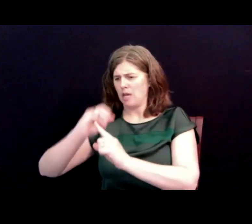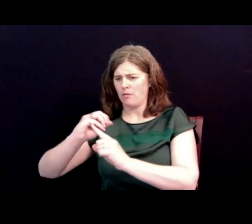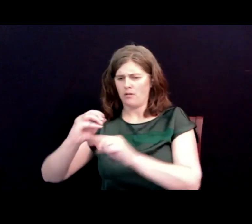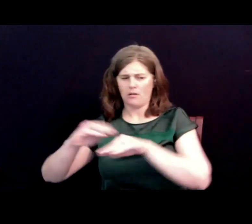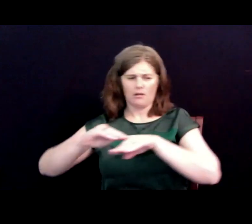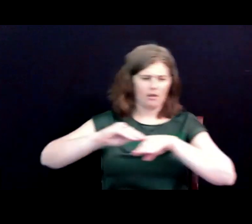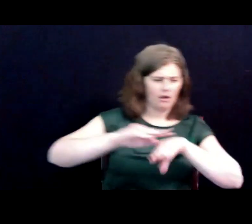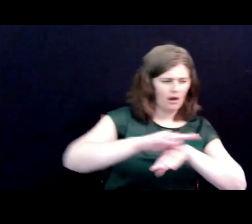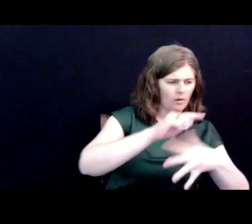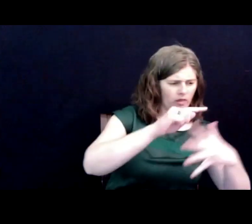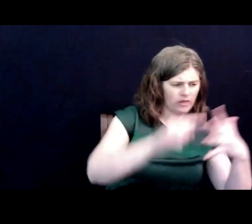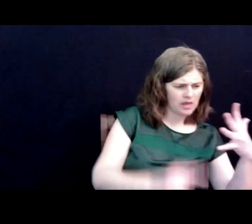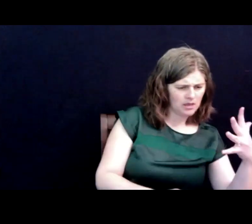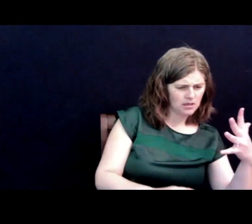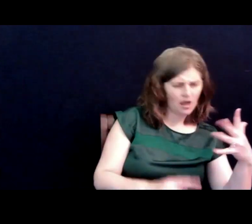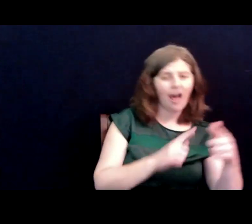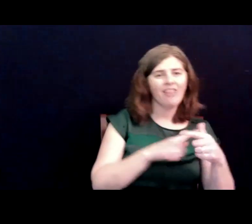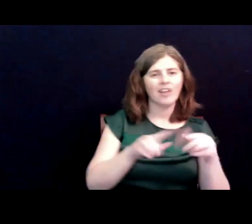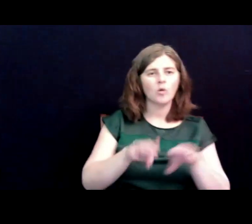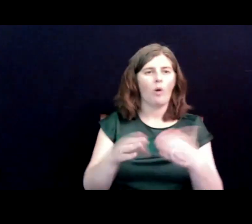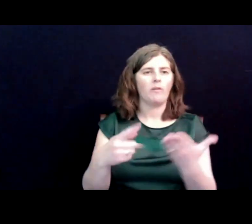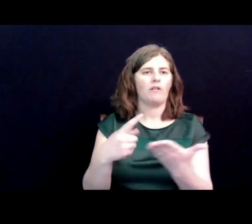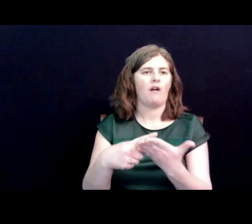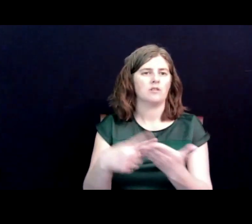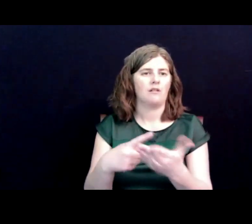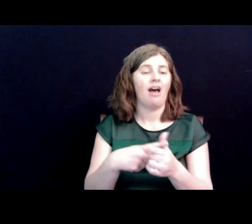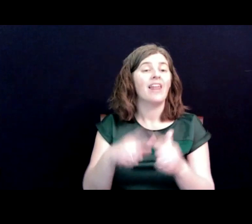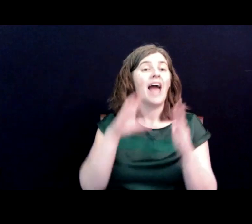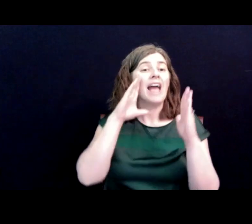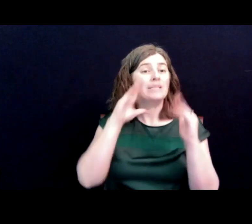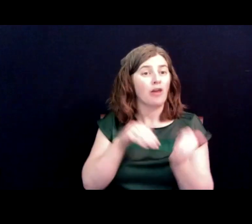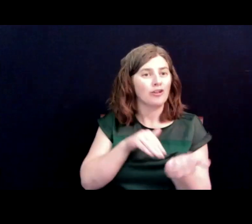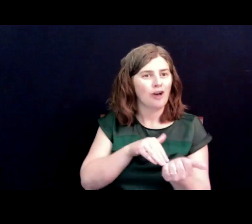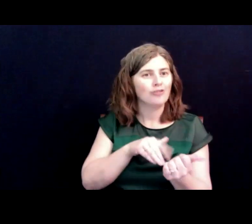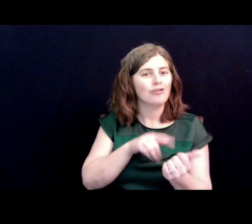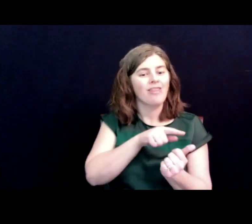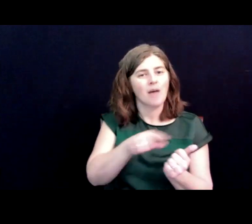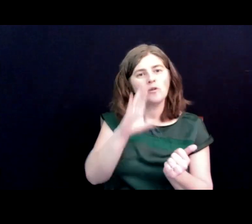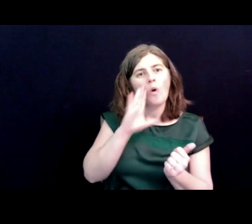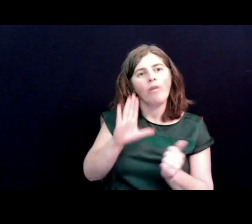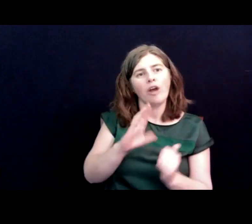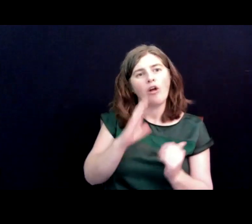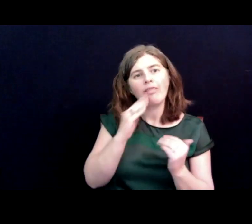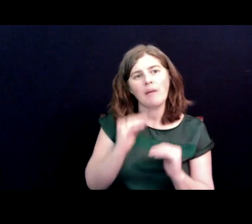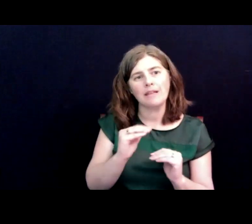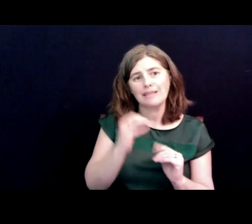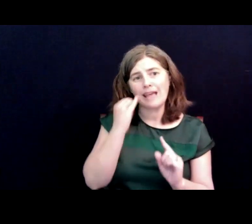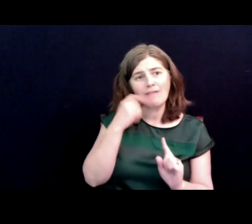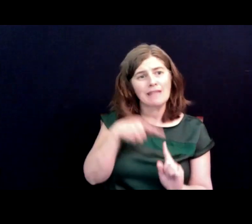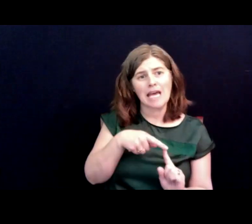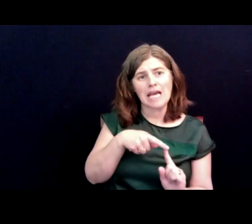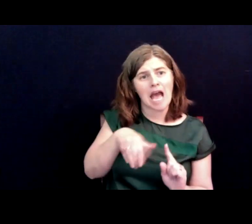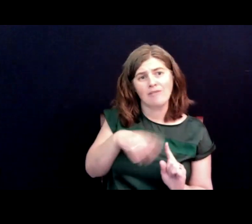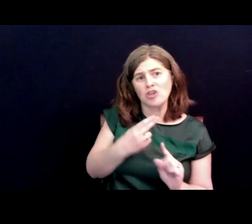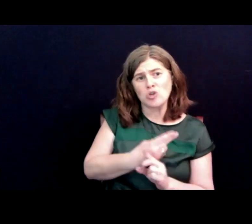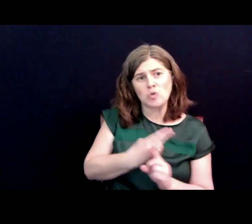professional, then you can have that conversation. And then I expect them to know their limits. And if they have not used or